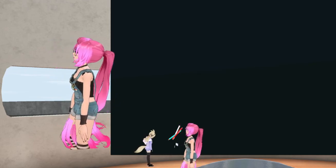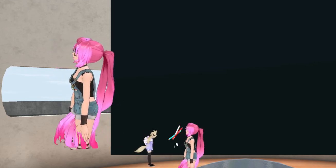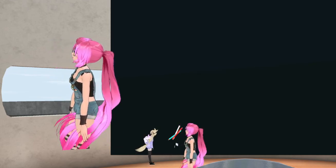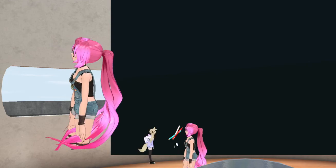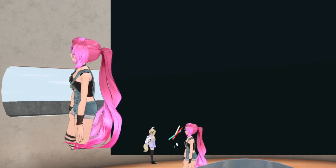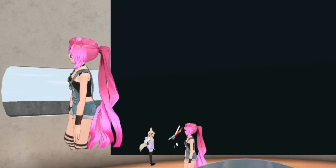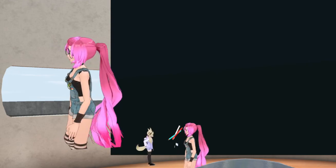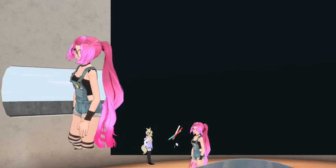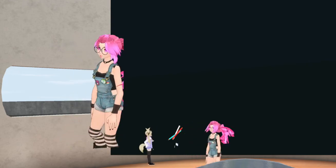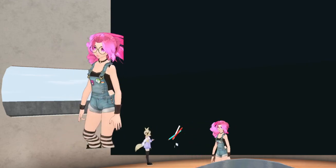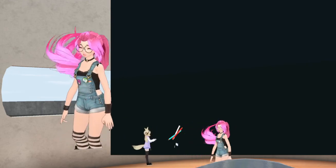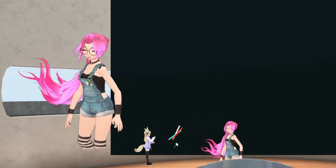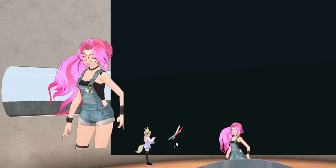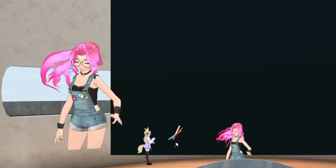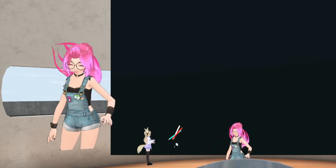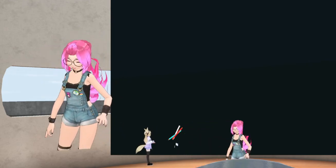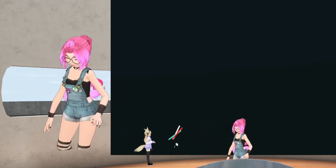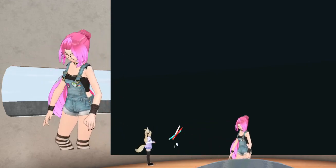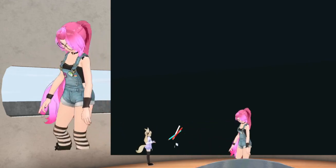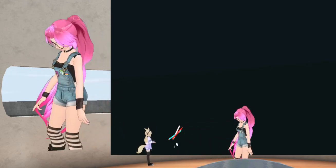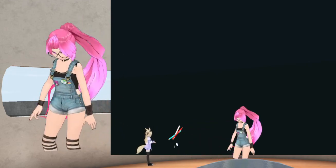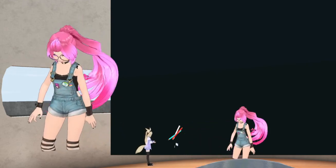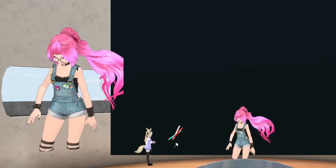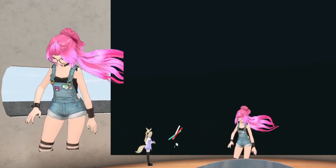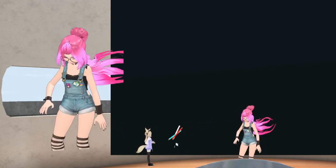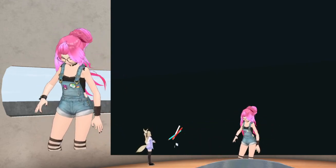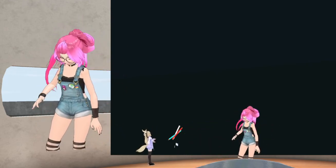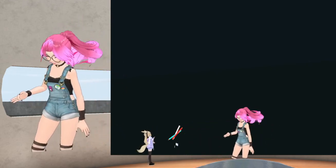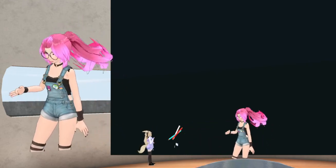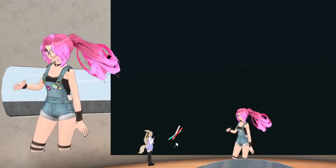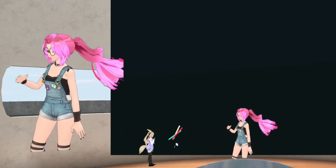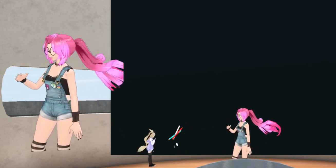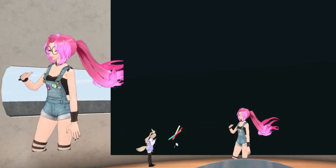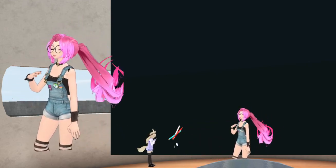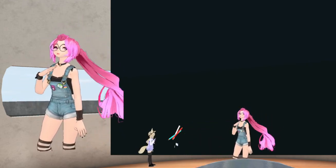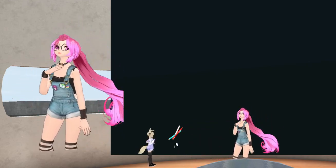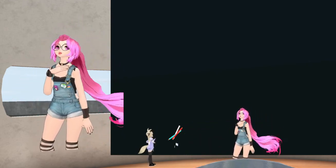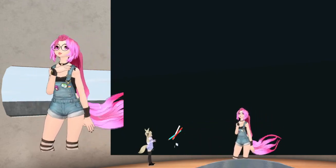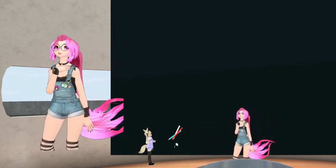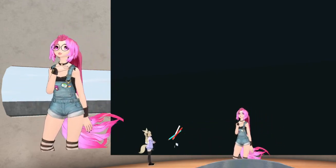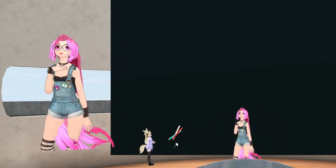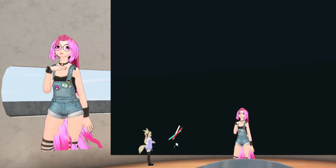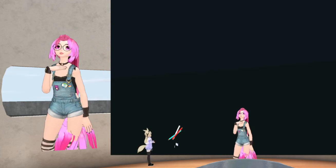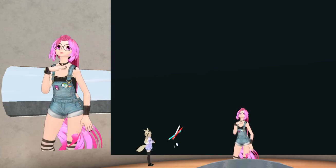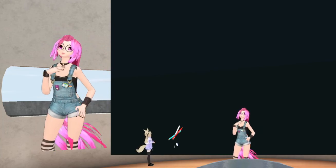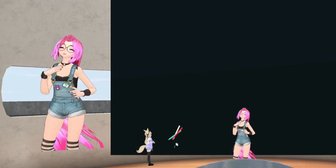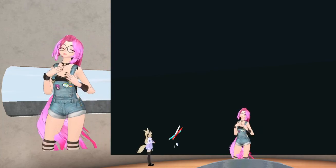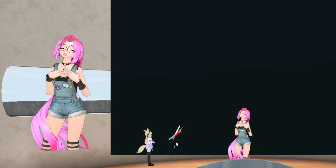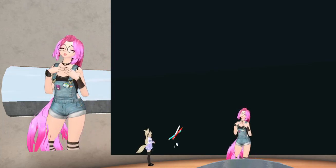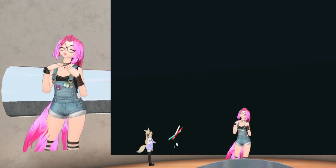Turtleneck. Oh, I thought you said tuctal. I don't know why I didn't read the R there. Turtleneck?